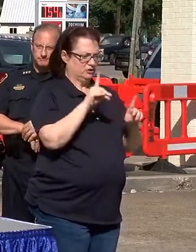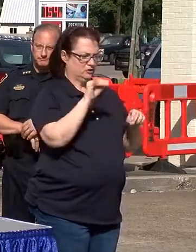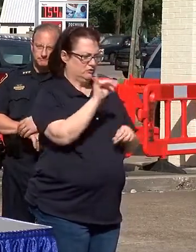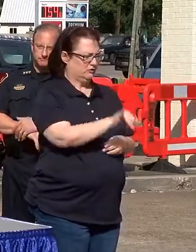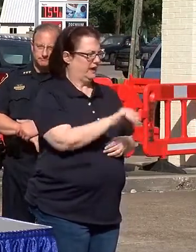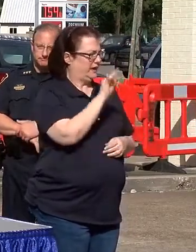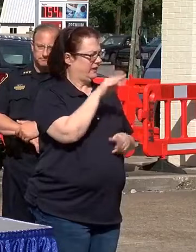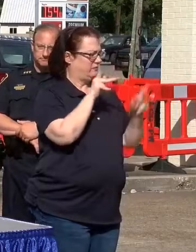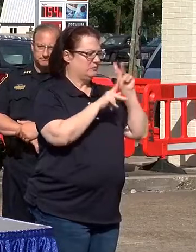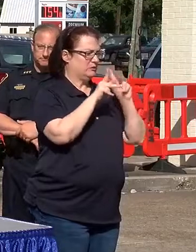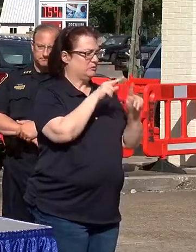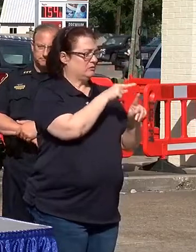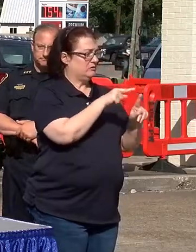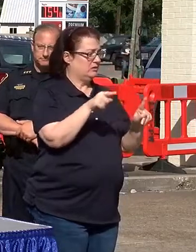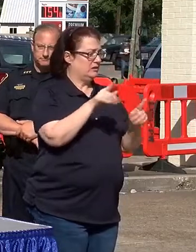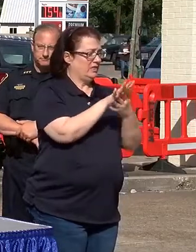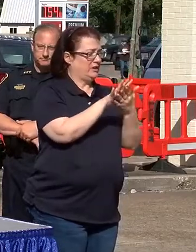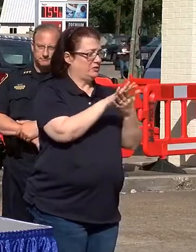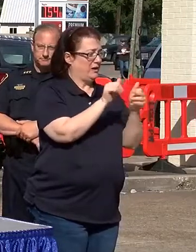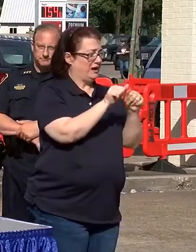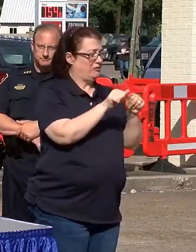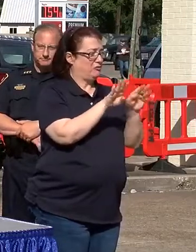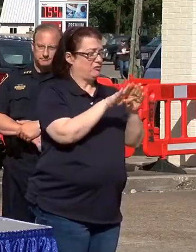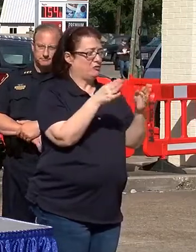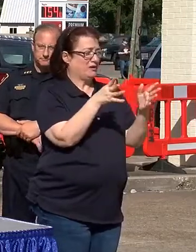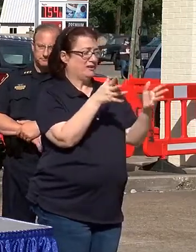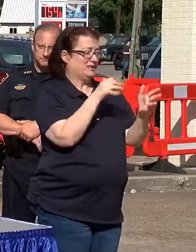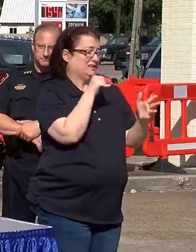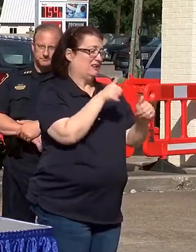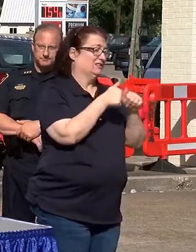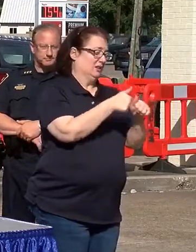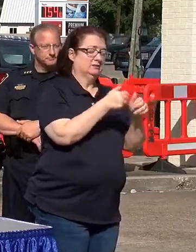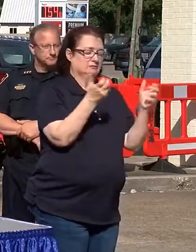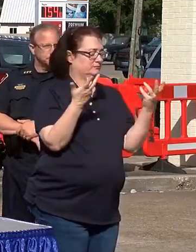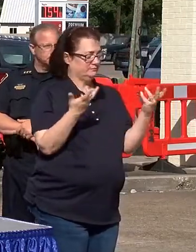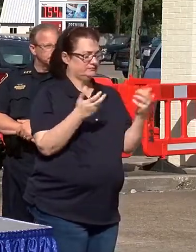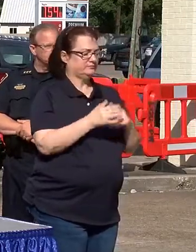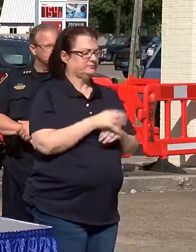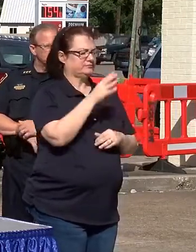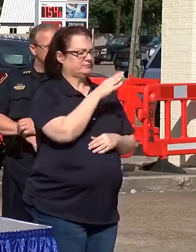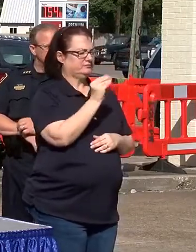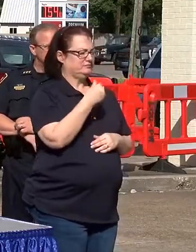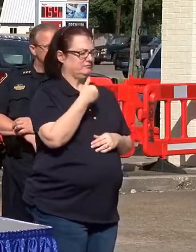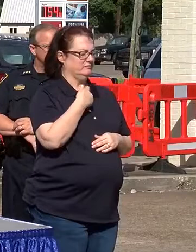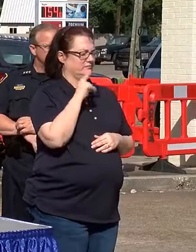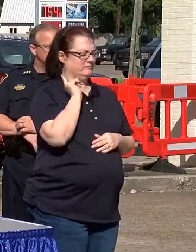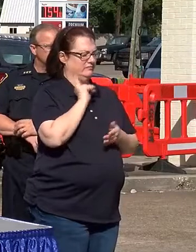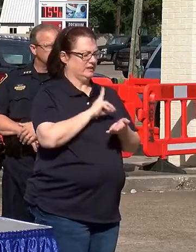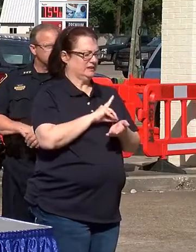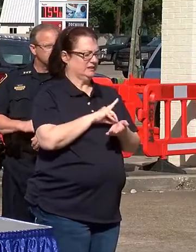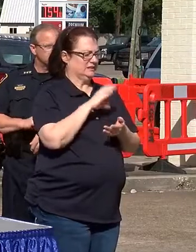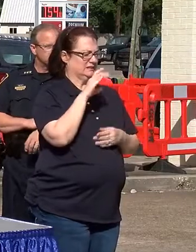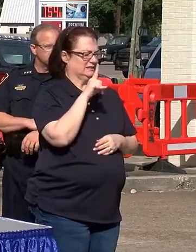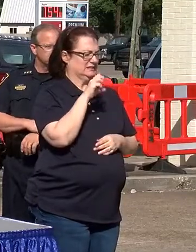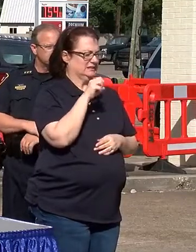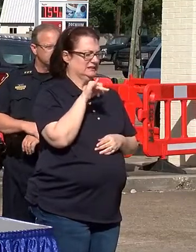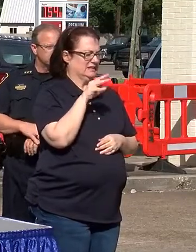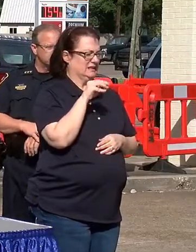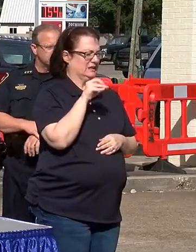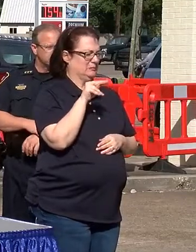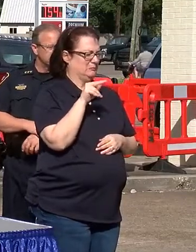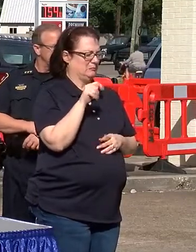behind me. Any other questions? Again, we do have our medical director here. If you have any medical questions, Dr. Claymont not only serves as our Lafayette Parish